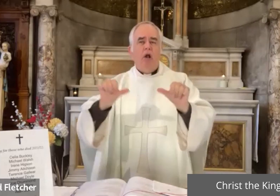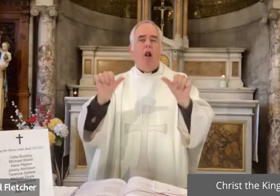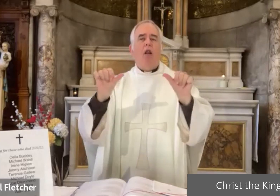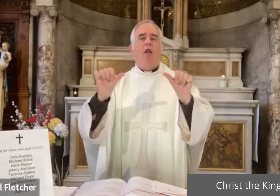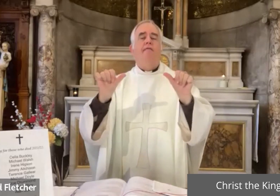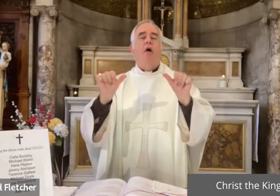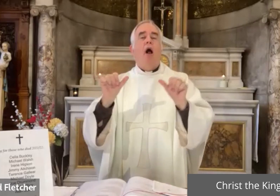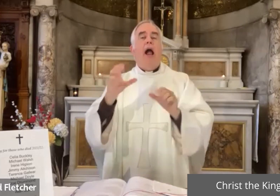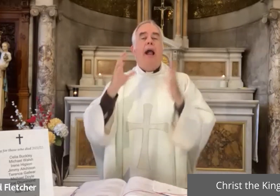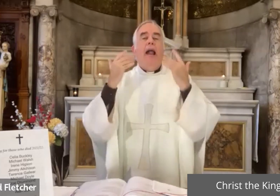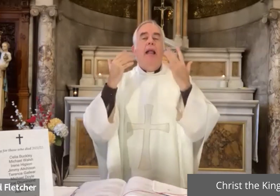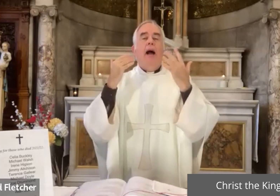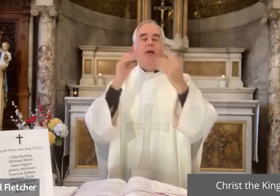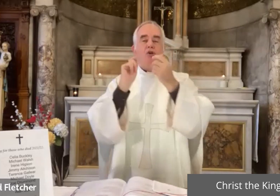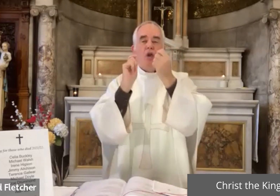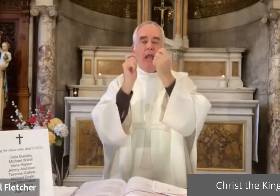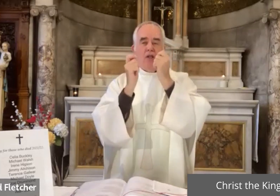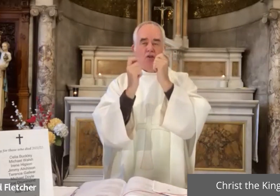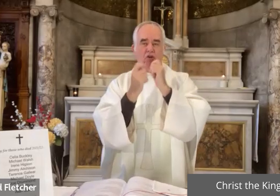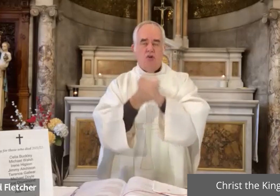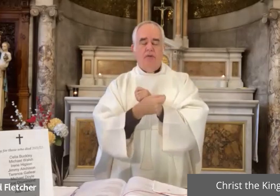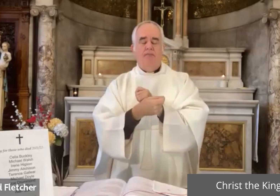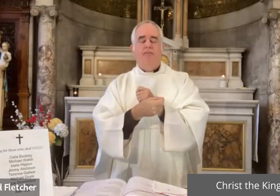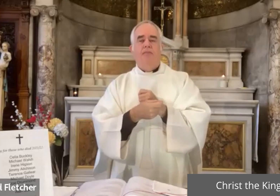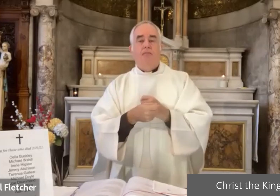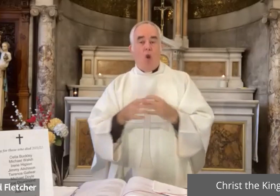to solve climate change.